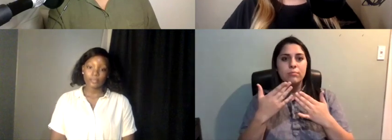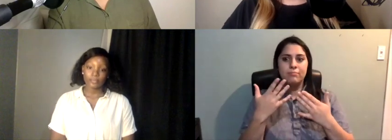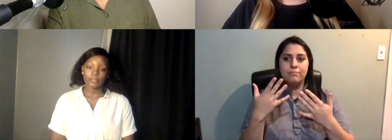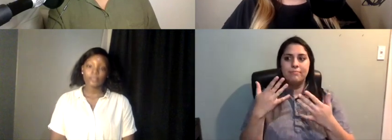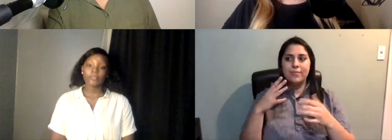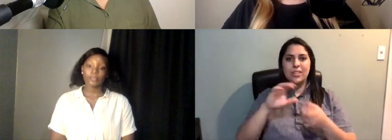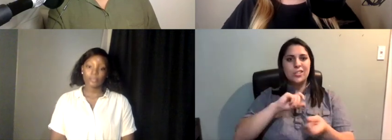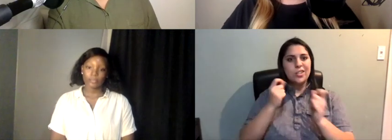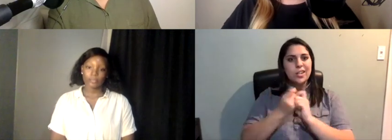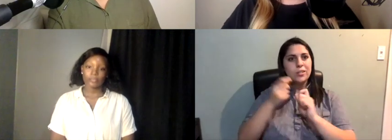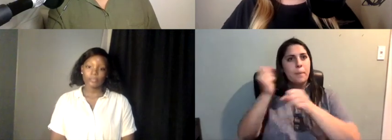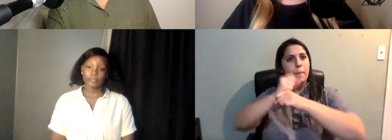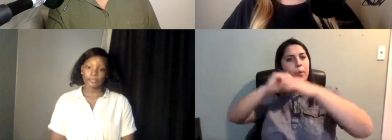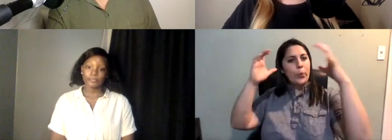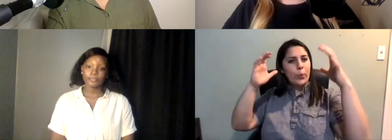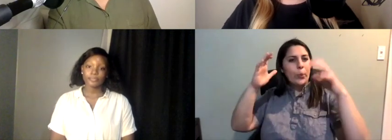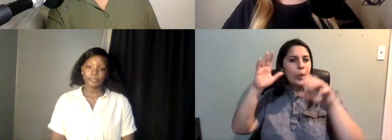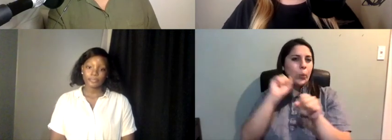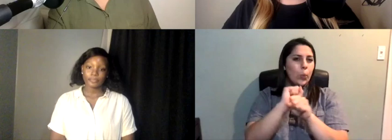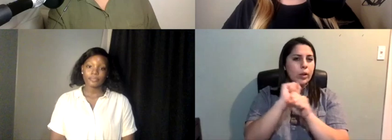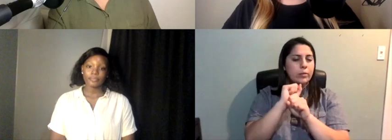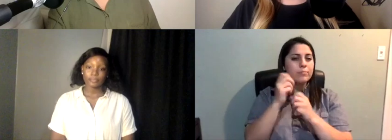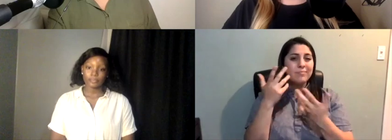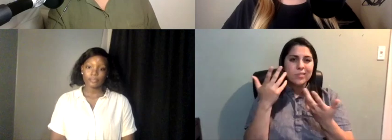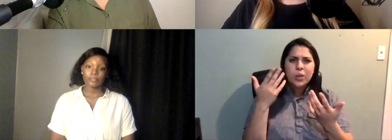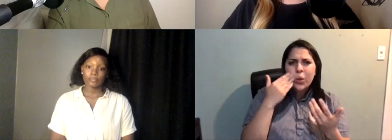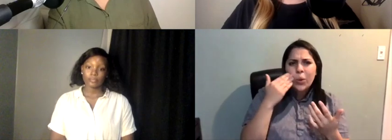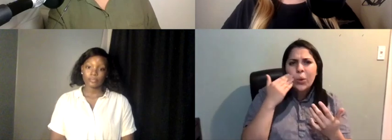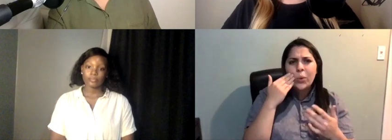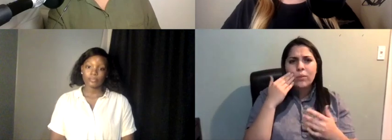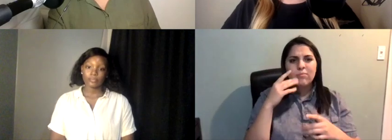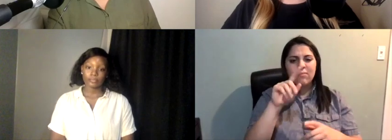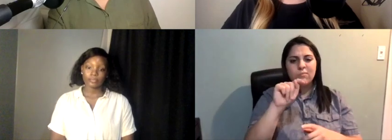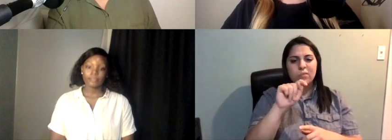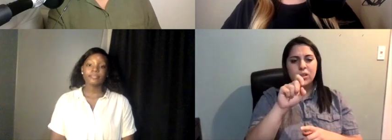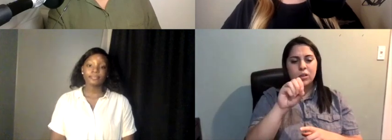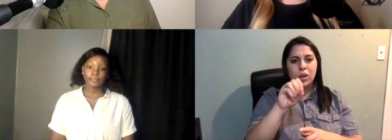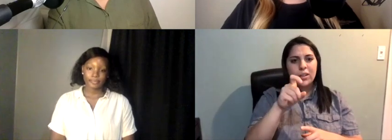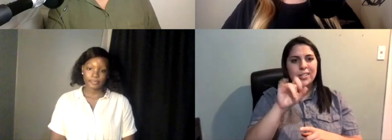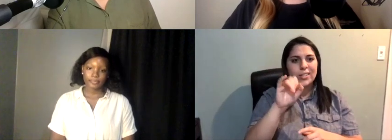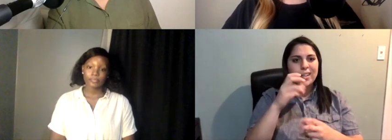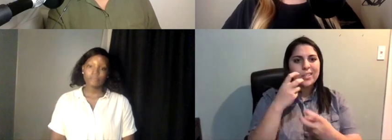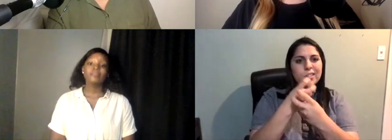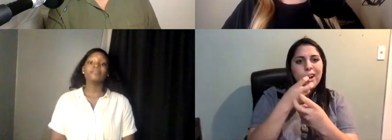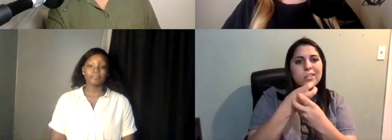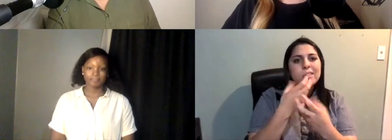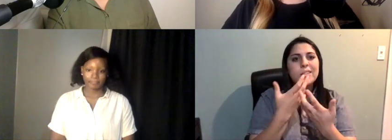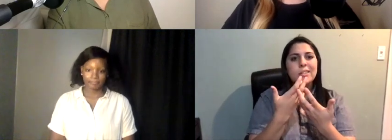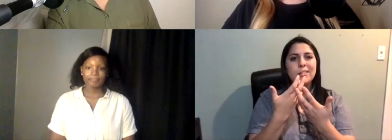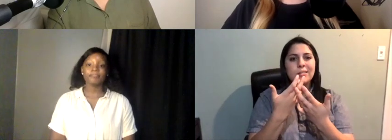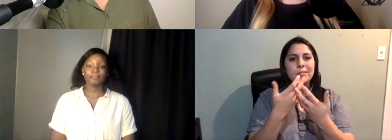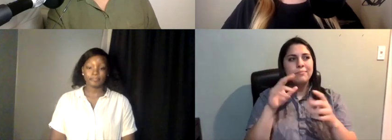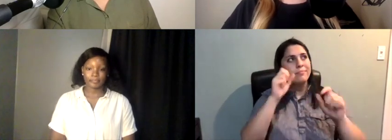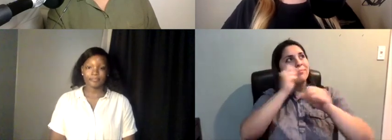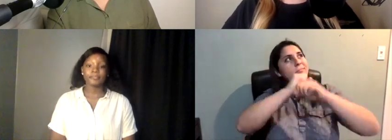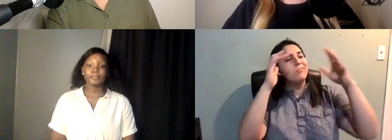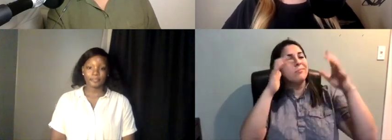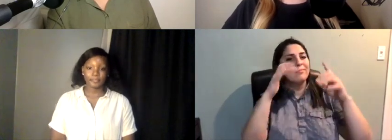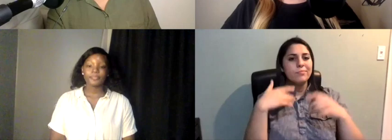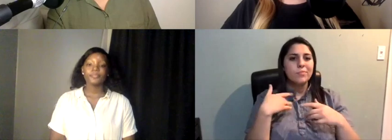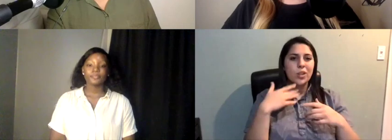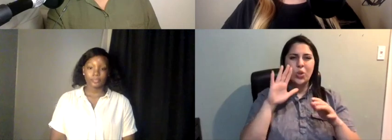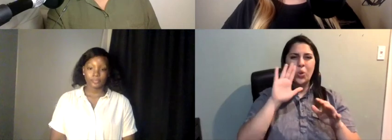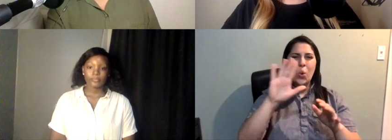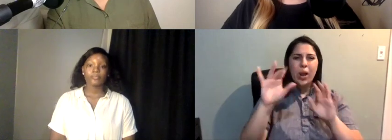not healthy. Like we said, you know, it is toxic. You know, you have to grow as a person and your whole identity can't be tied